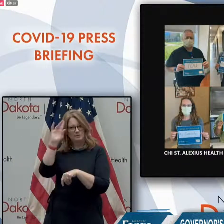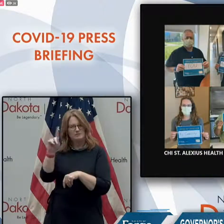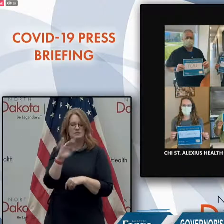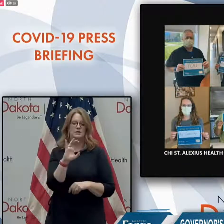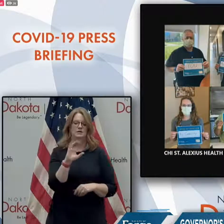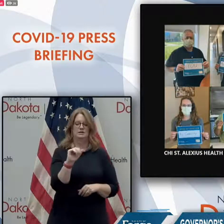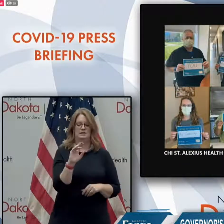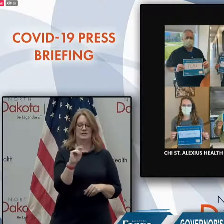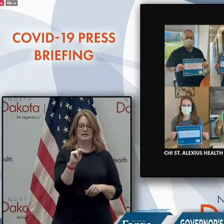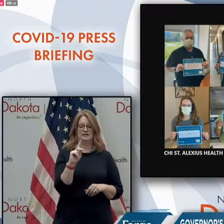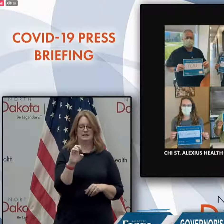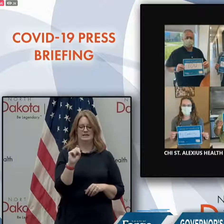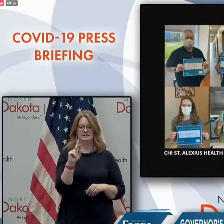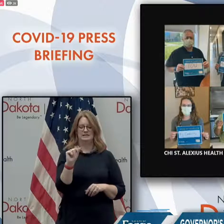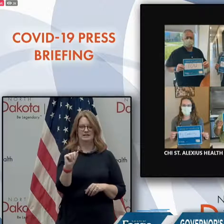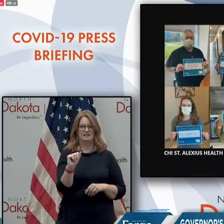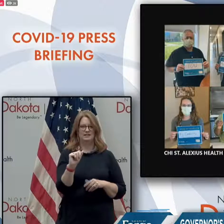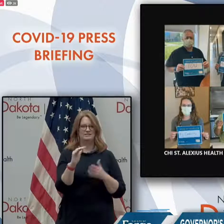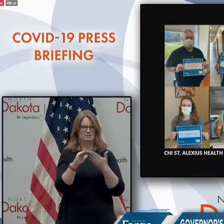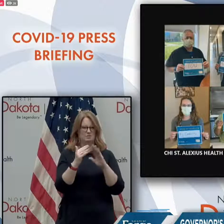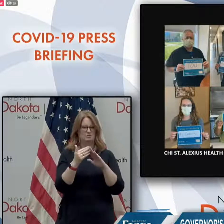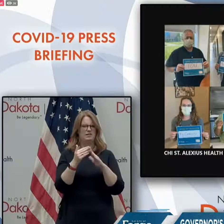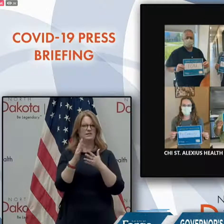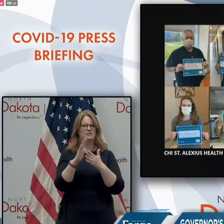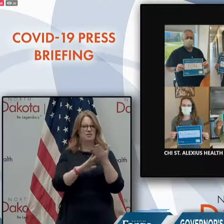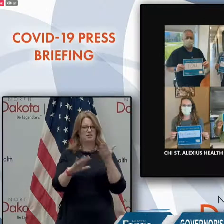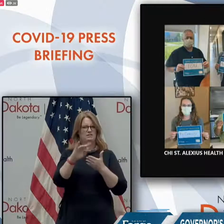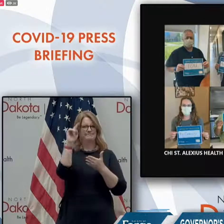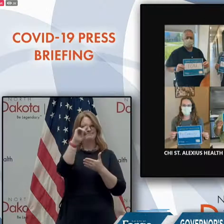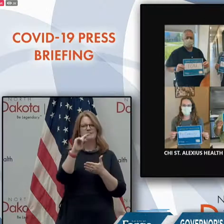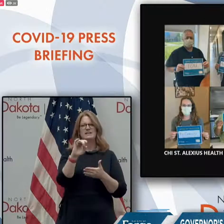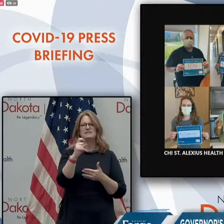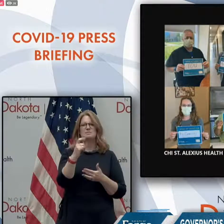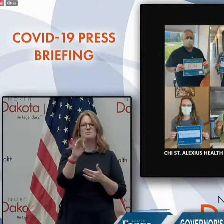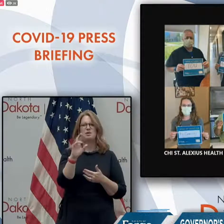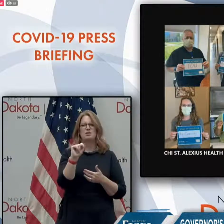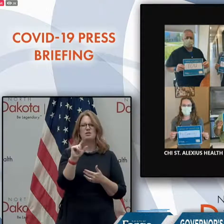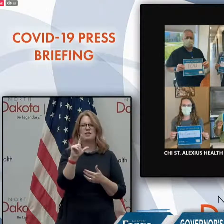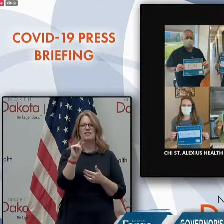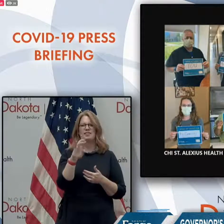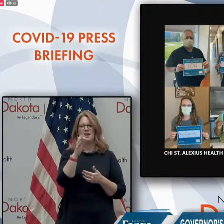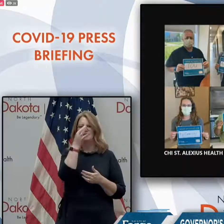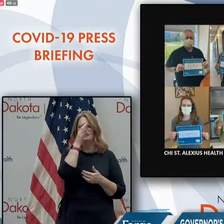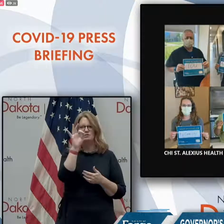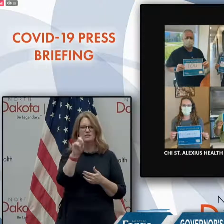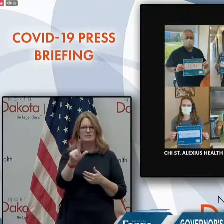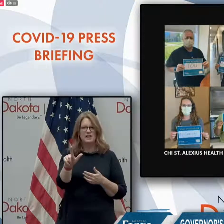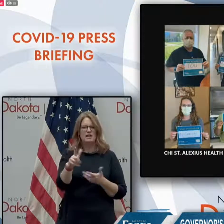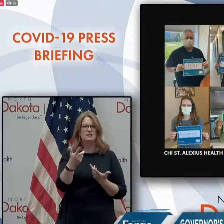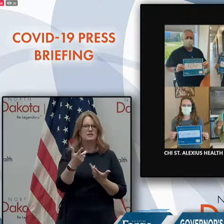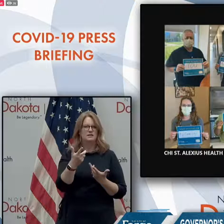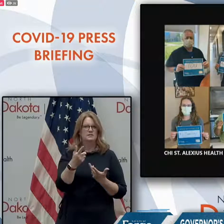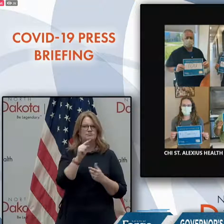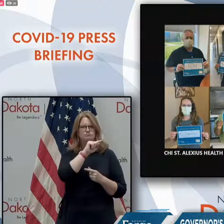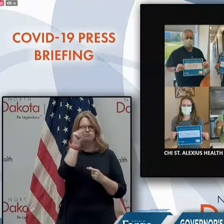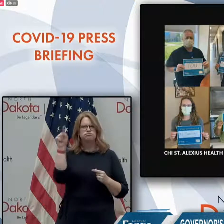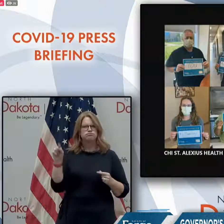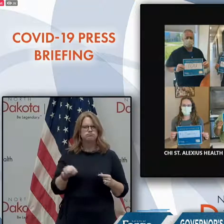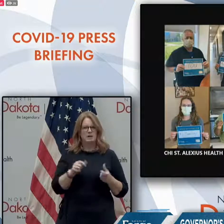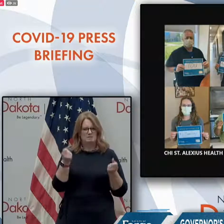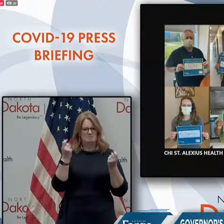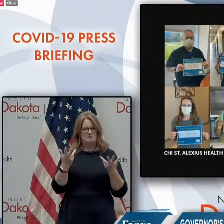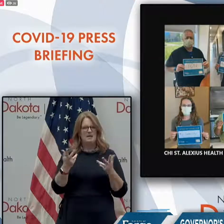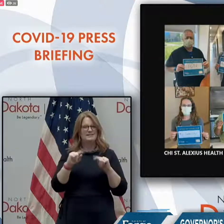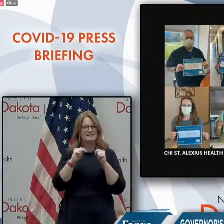Chandeska Chicana Community College up at Spirit Lake Nation near Devil's Lake, just among the few that did a great job of their